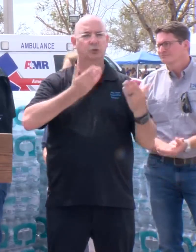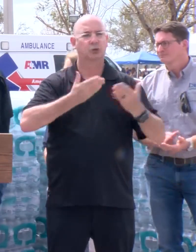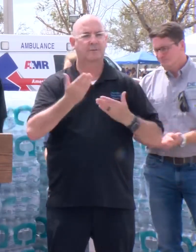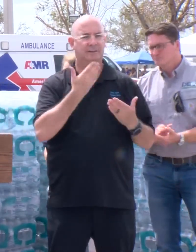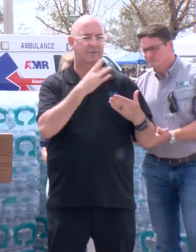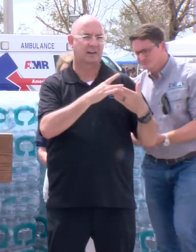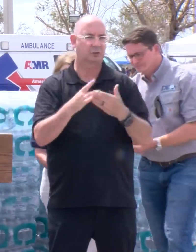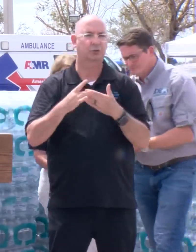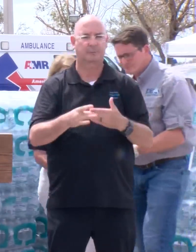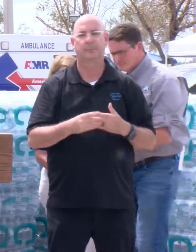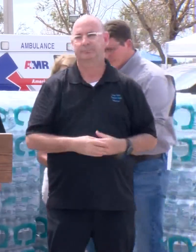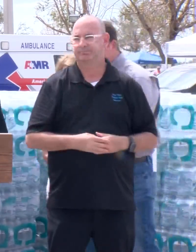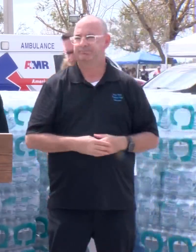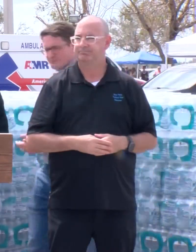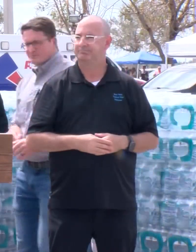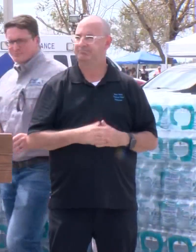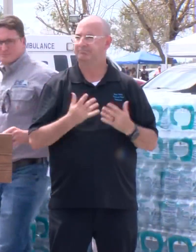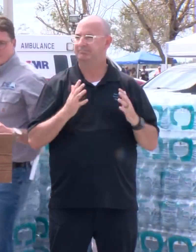Okay, Dane.